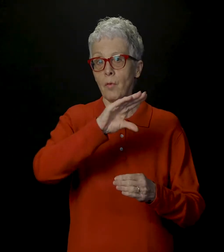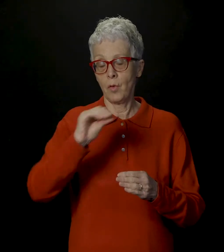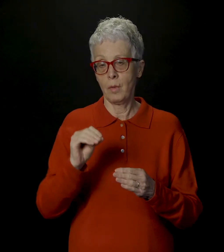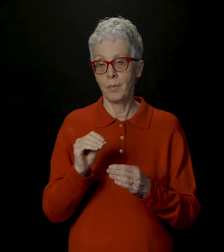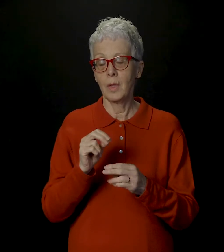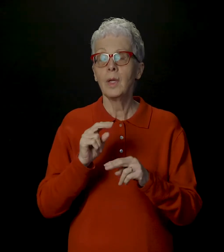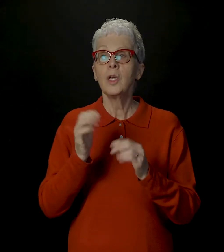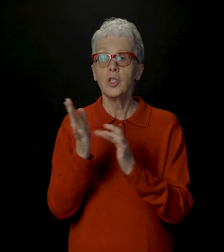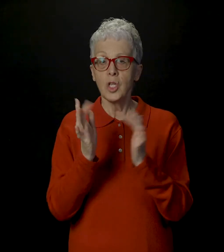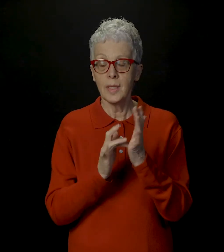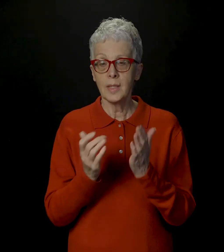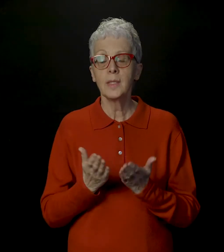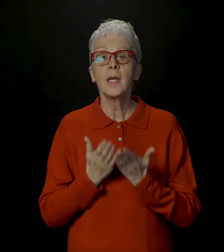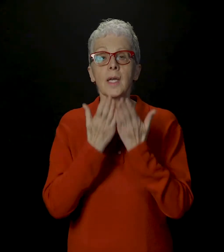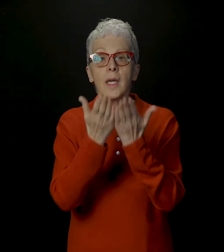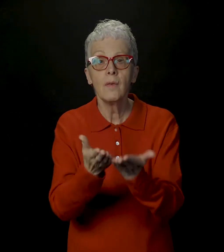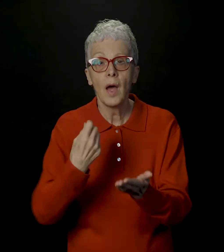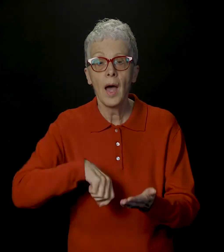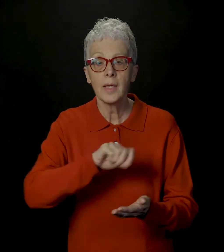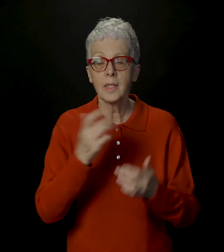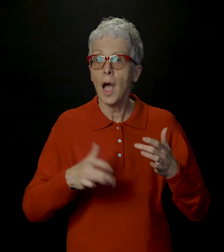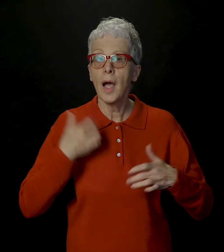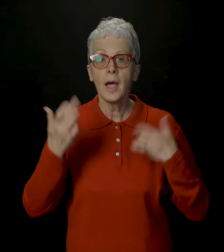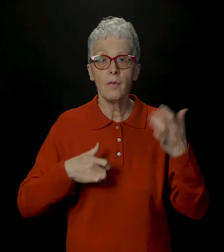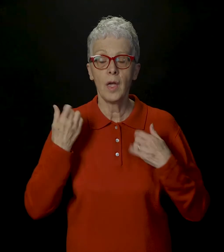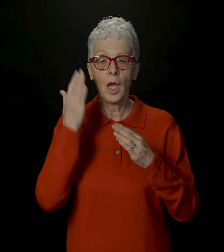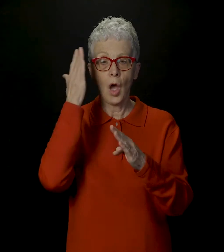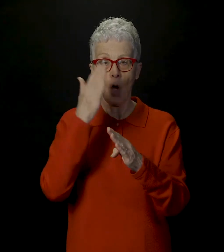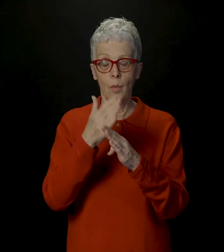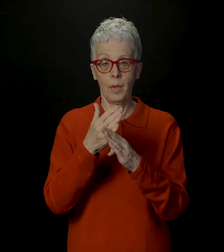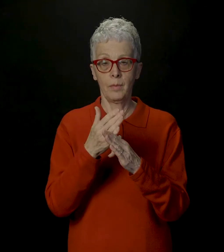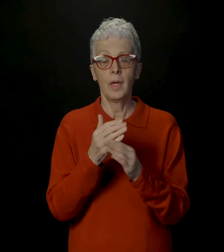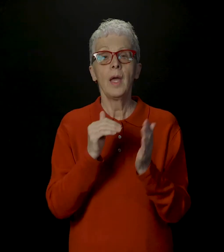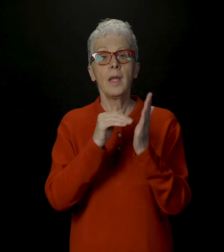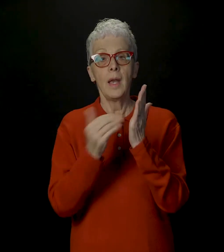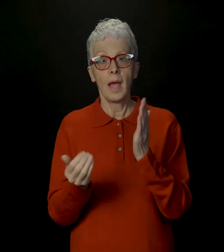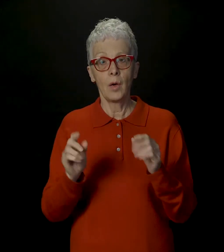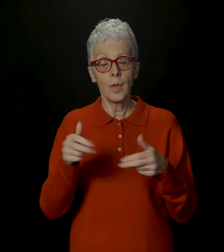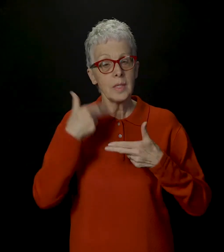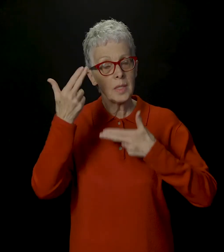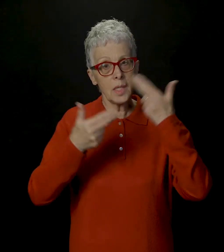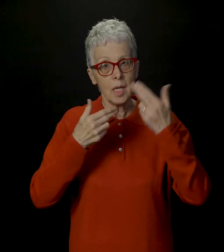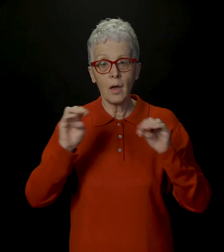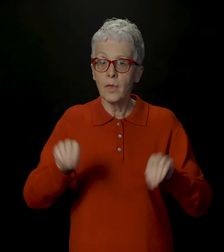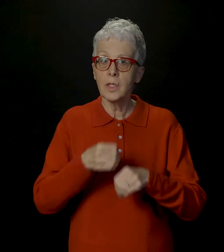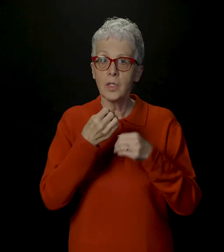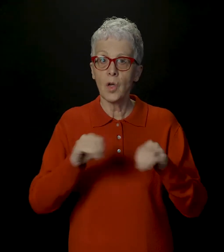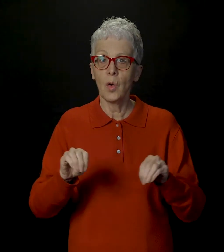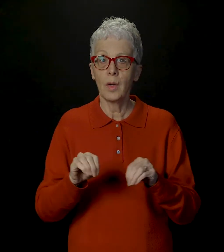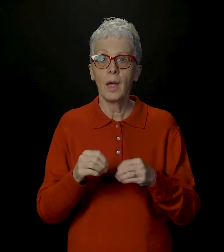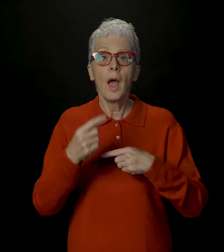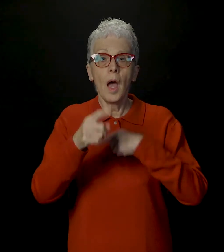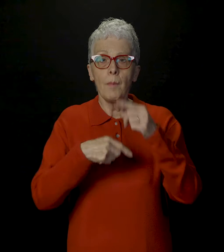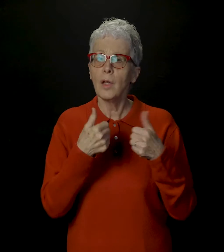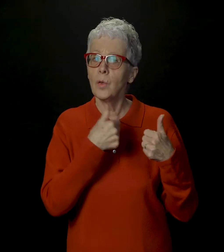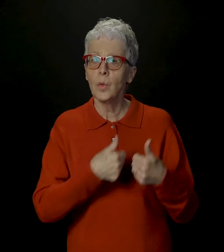living hope in Jesus Christ. I want to encourage you right now in this moment to take these songs and use them as a declaration of the goodness of